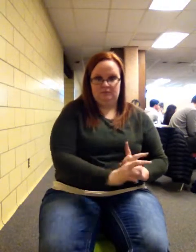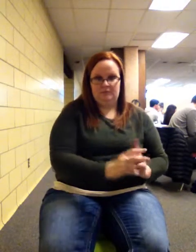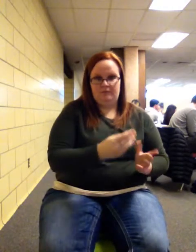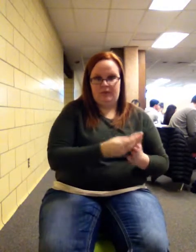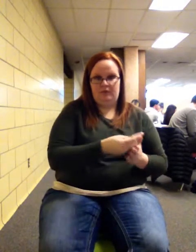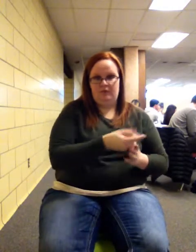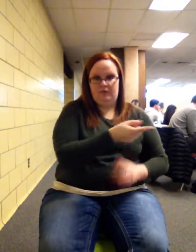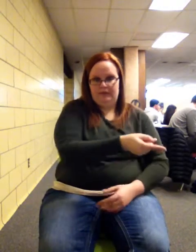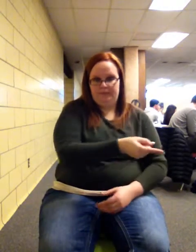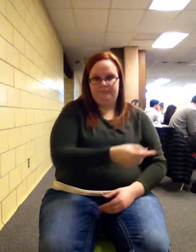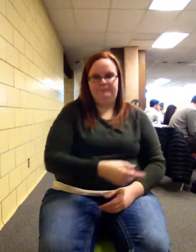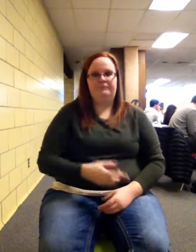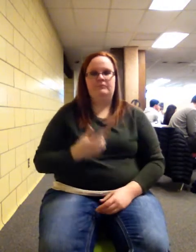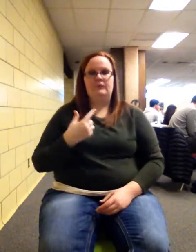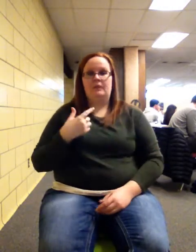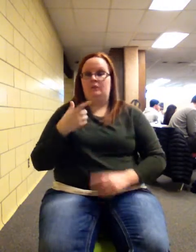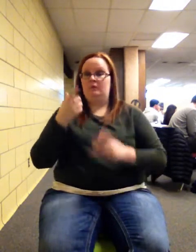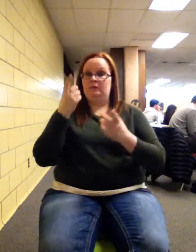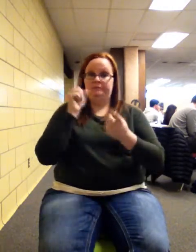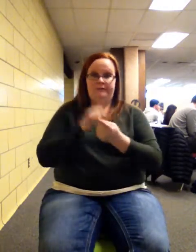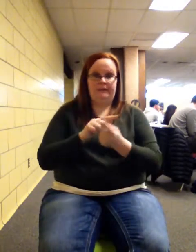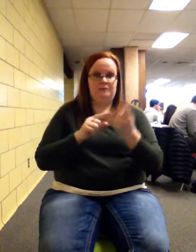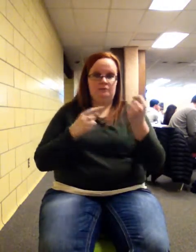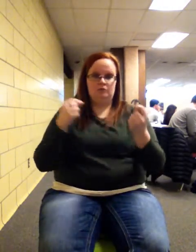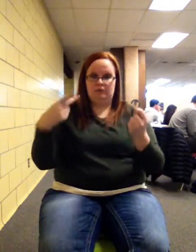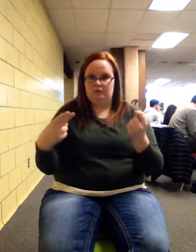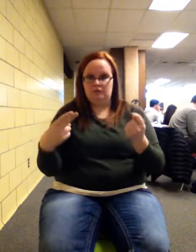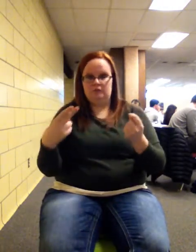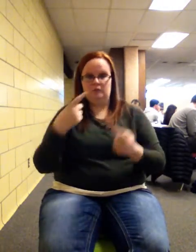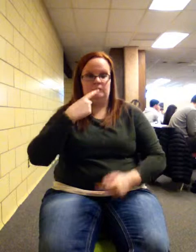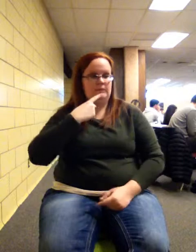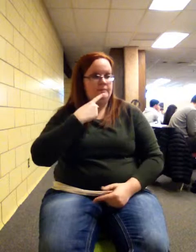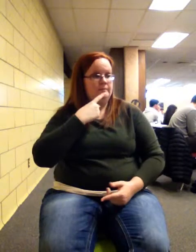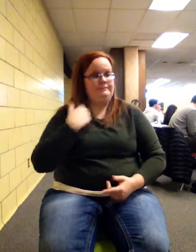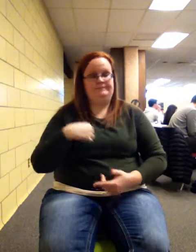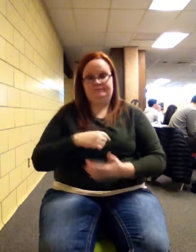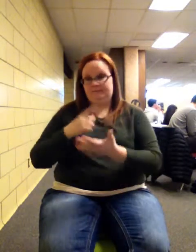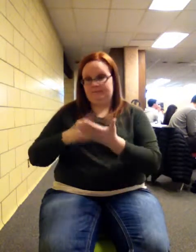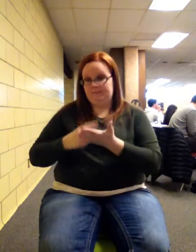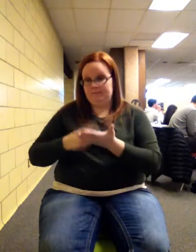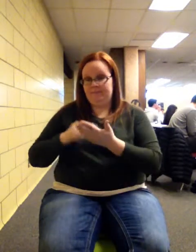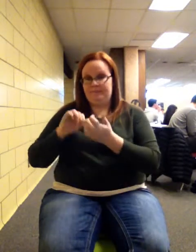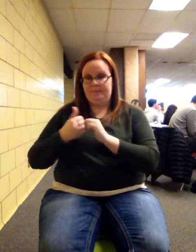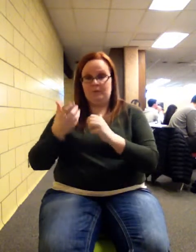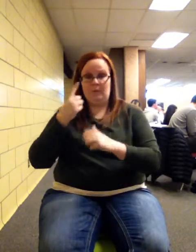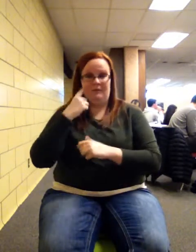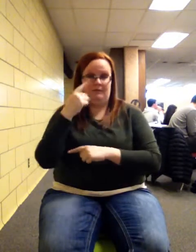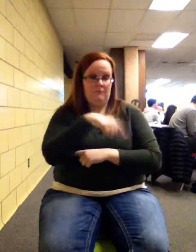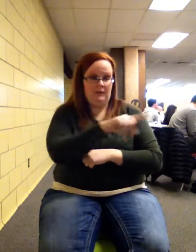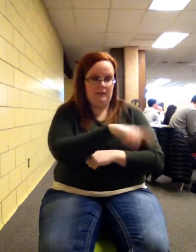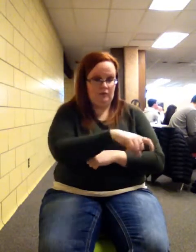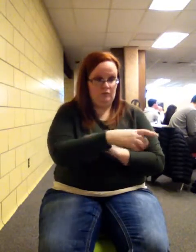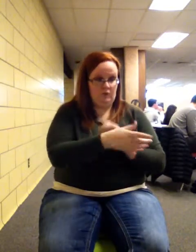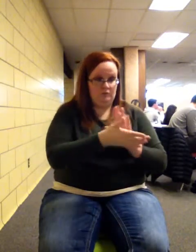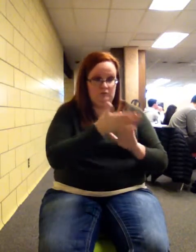think the company needs to be run. So that when they come to us as common shareholders and ask us our opinion on